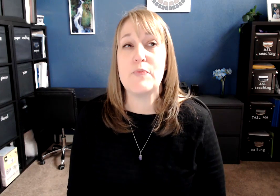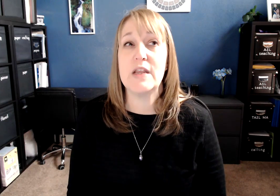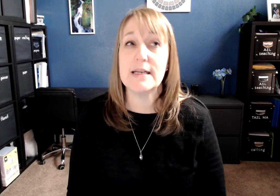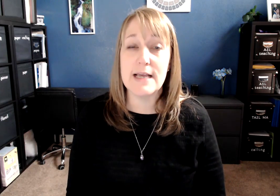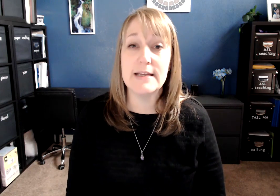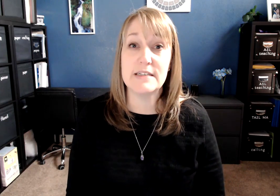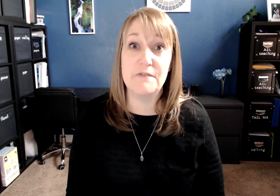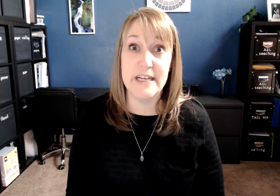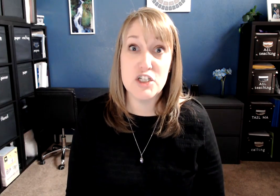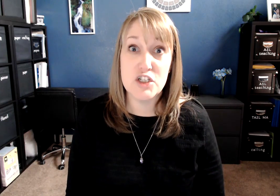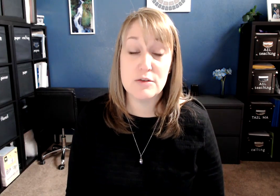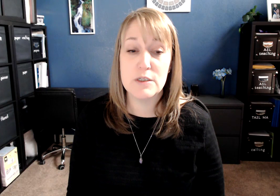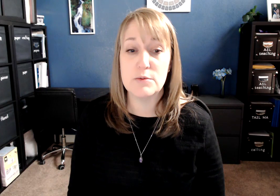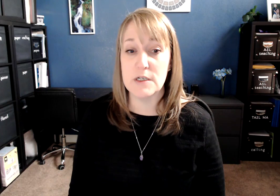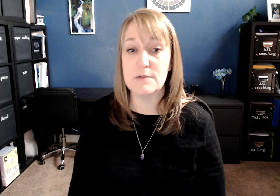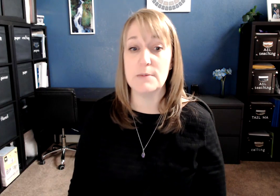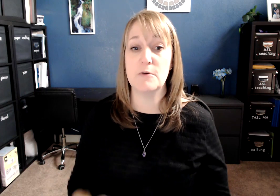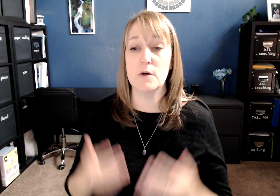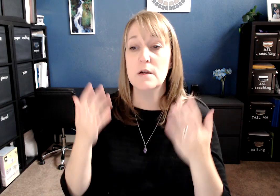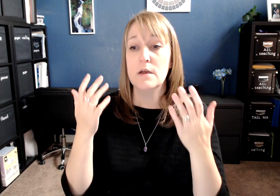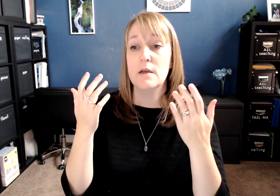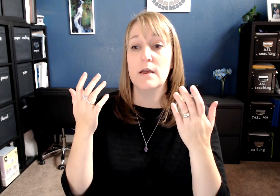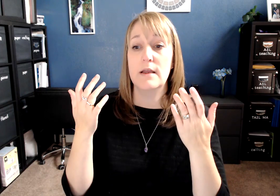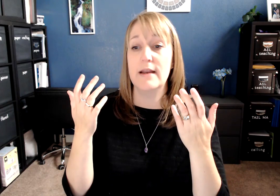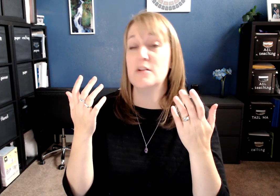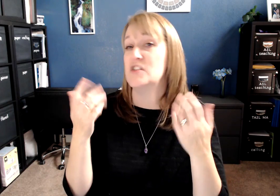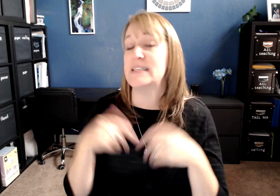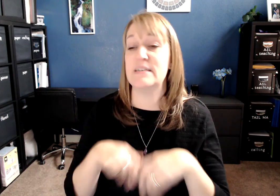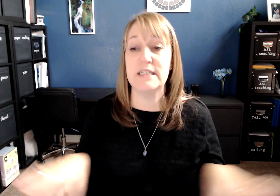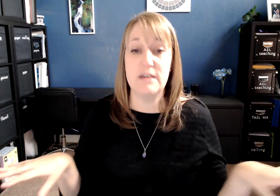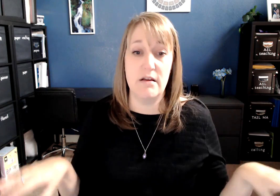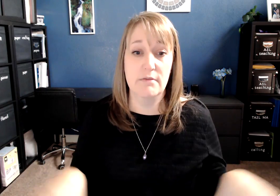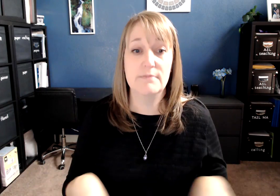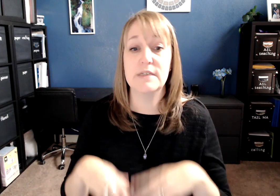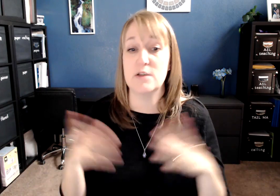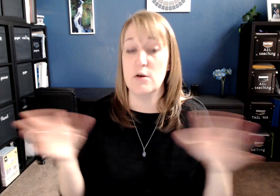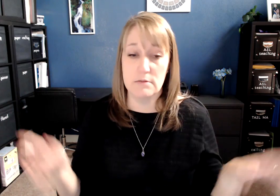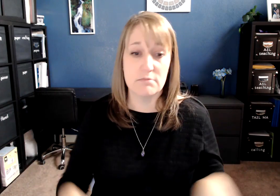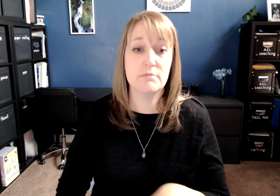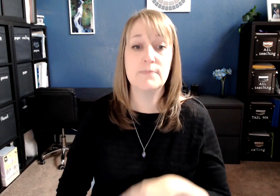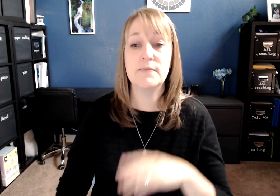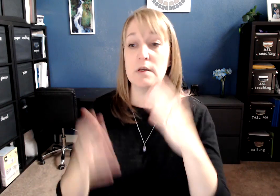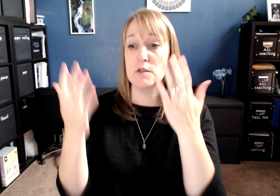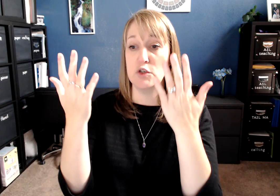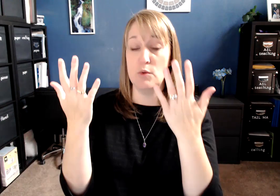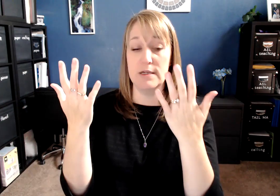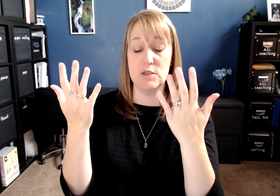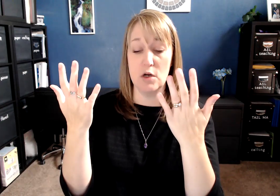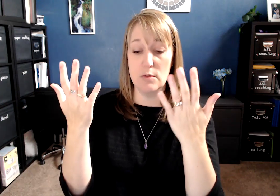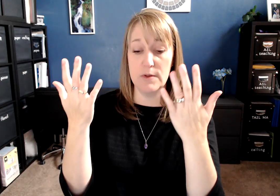The next sign is finish, which we've talked about before. And it just means to be done. It's over. So you want to start with